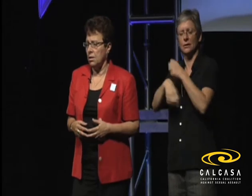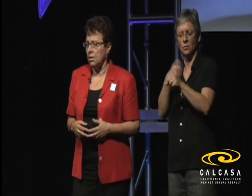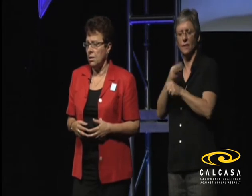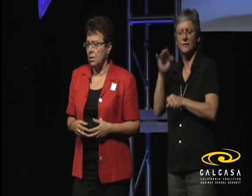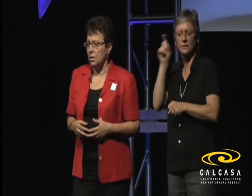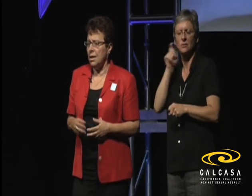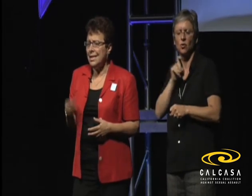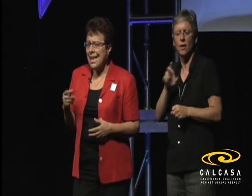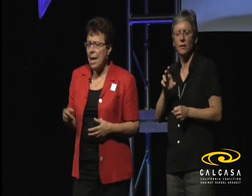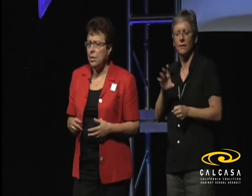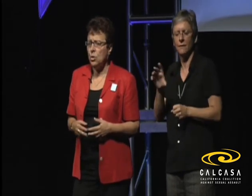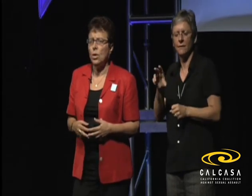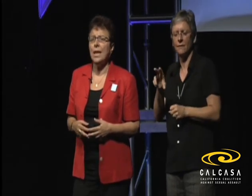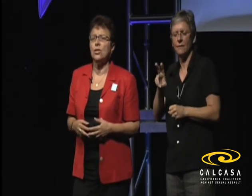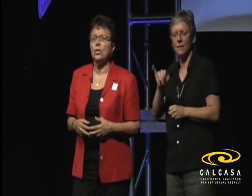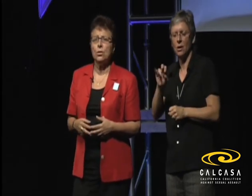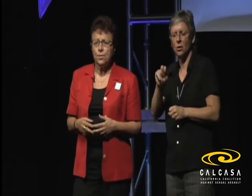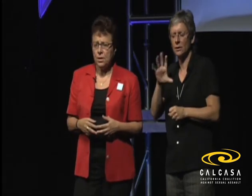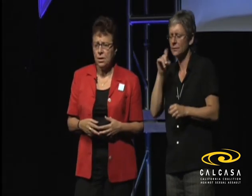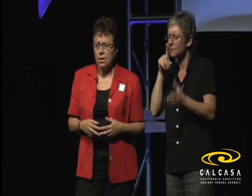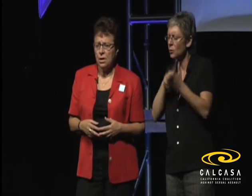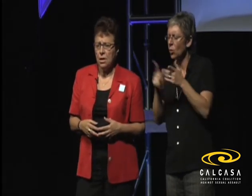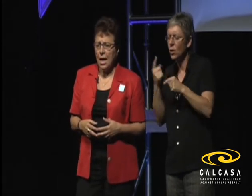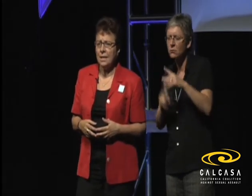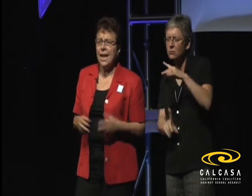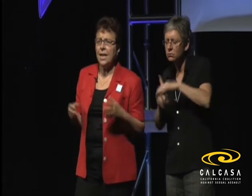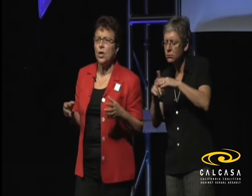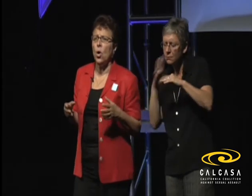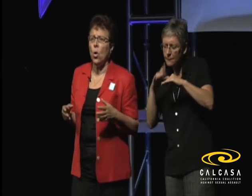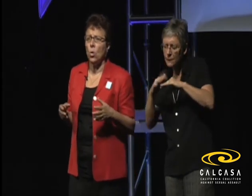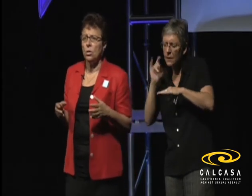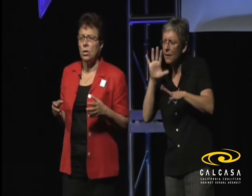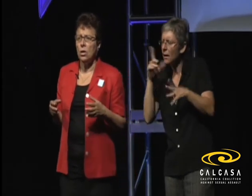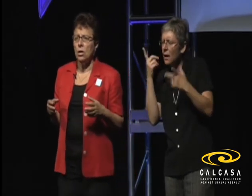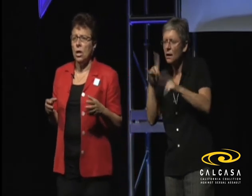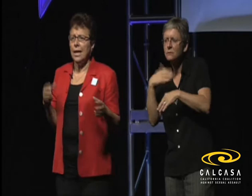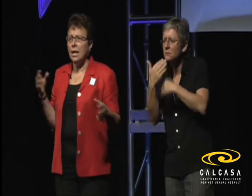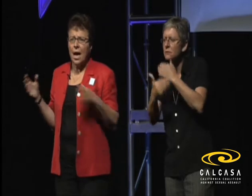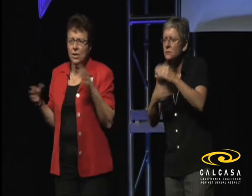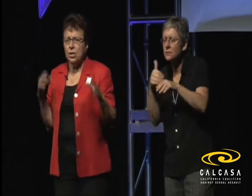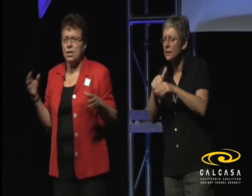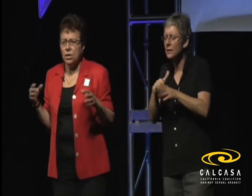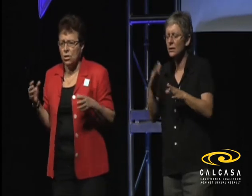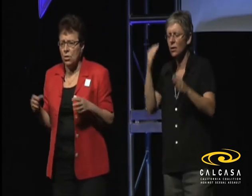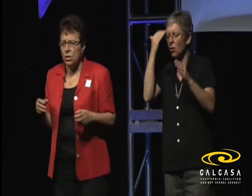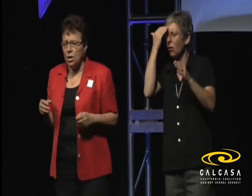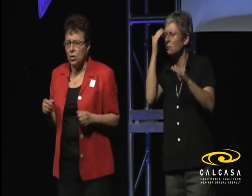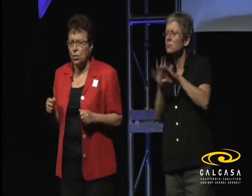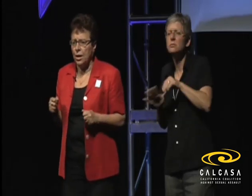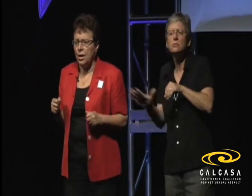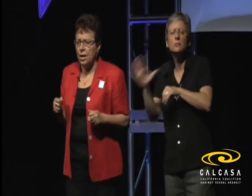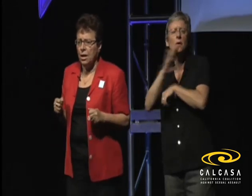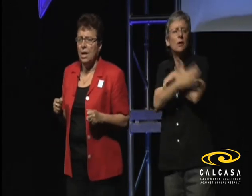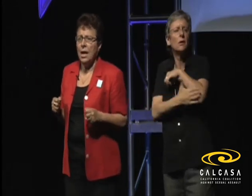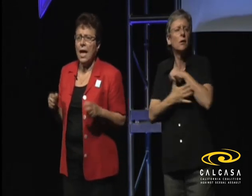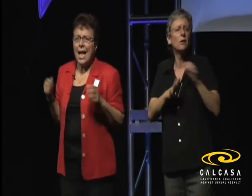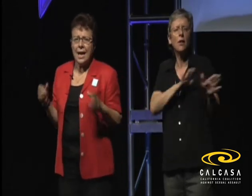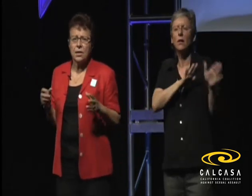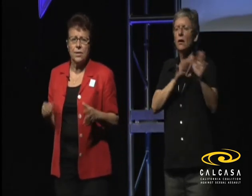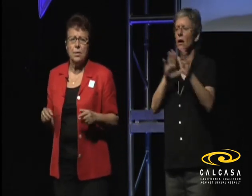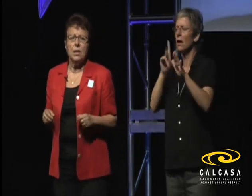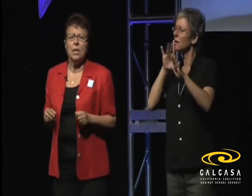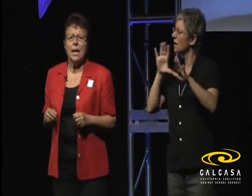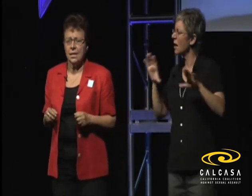violence. It examined what had surfaced and taken hold in consciousness across the country